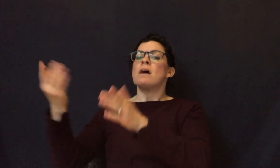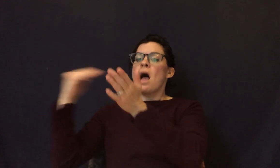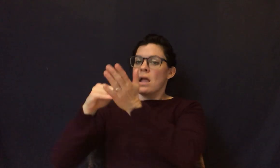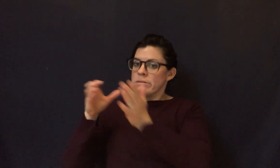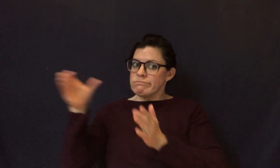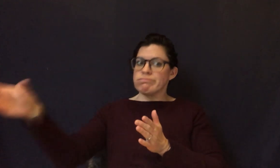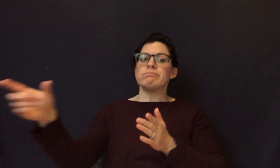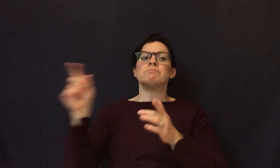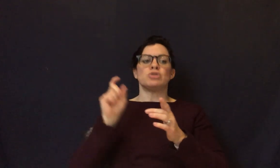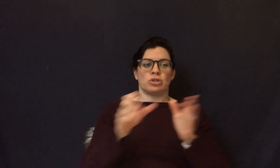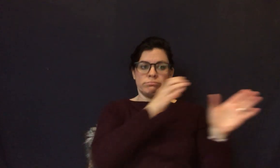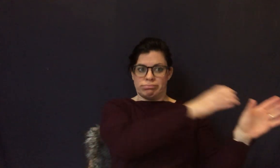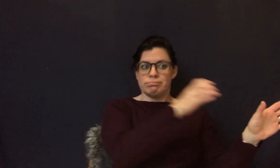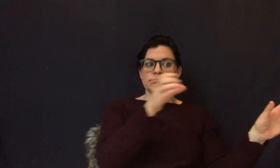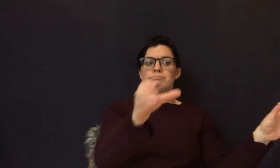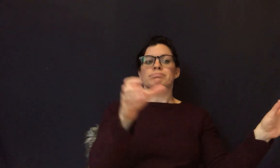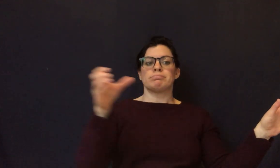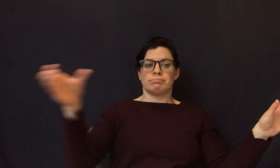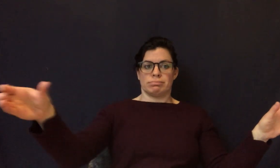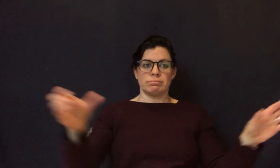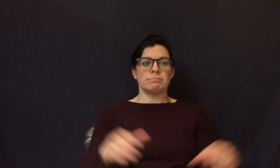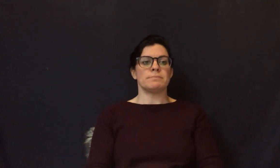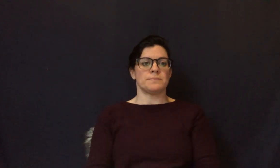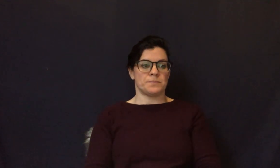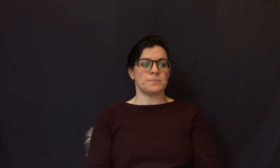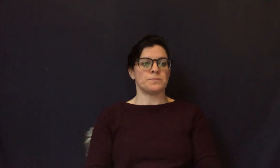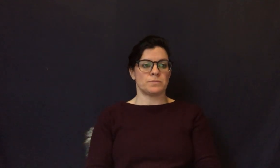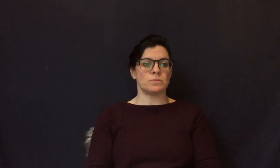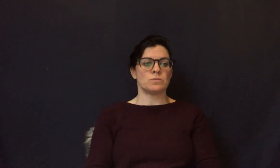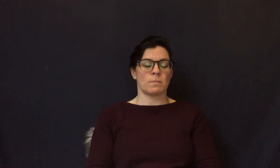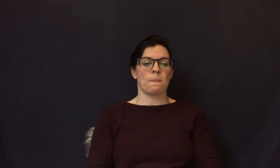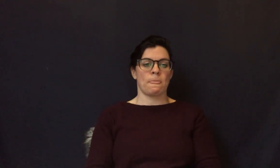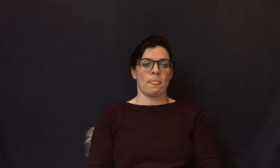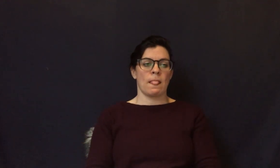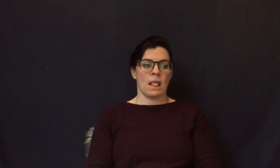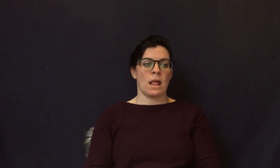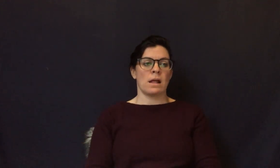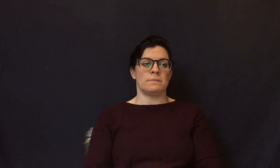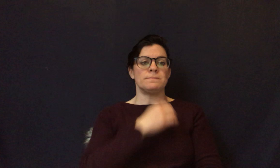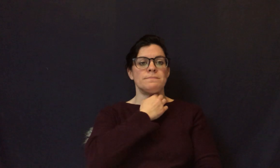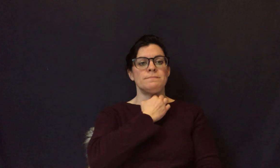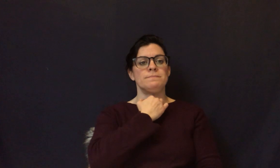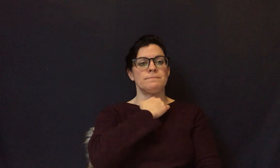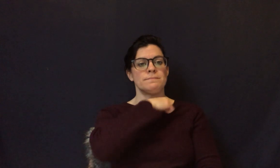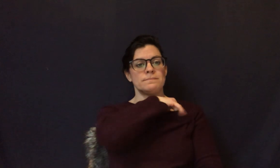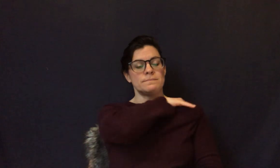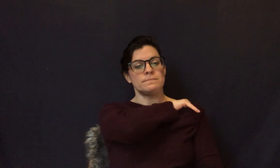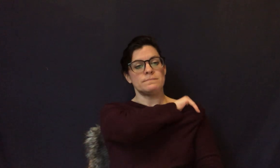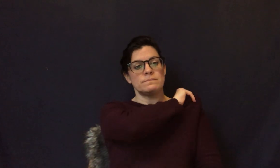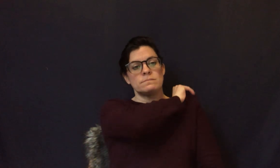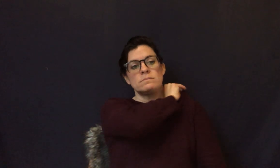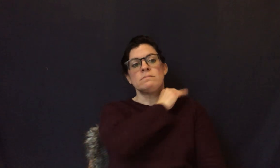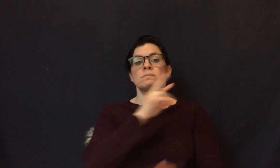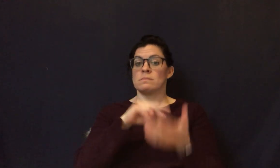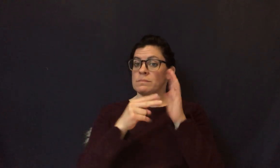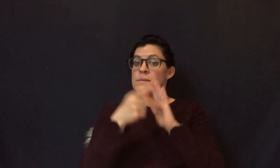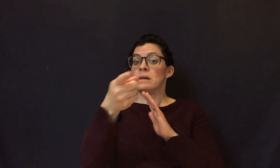if you happen to look there on both ends of that halls, you're going to see fire extinguishers, okay? And those fire extinguishers